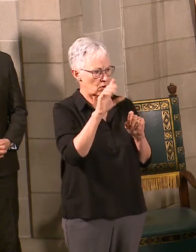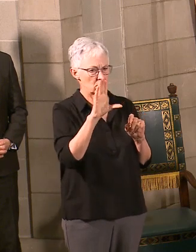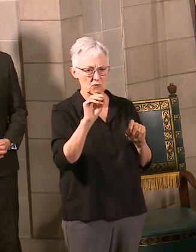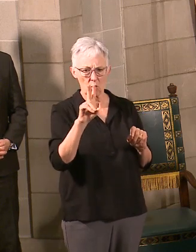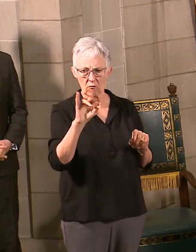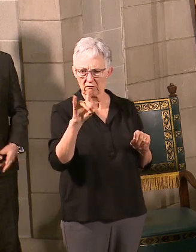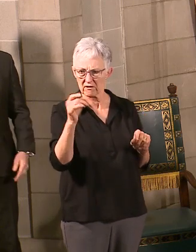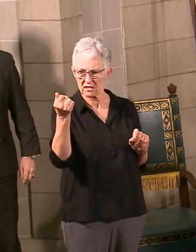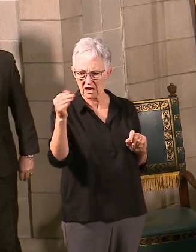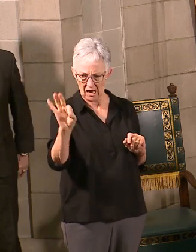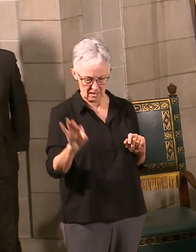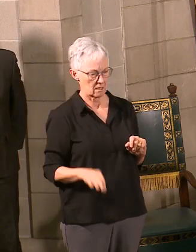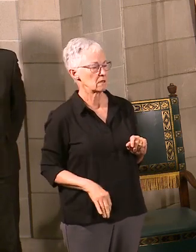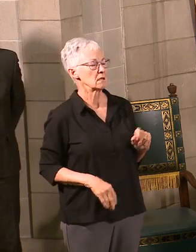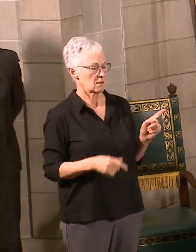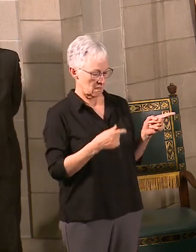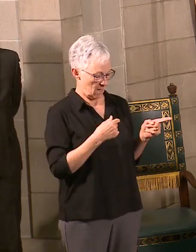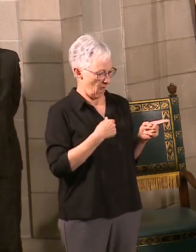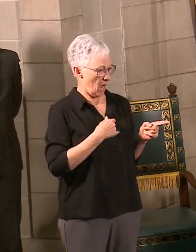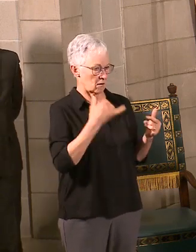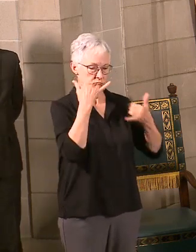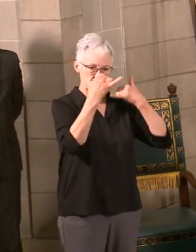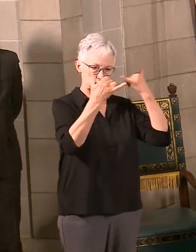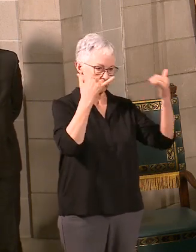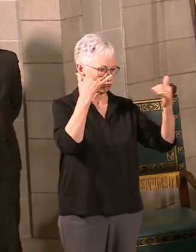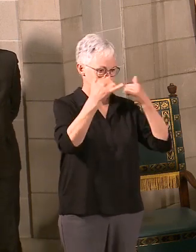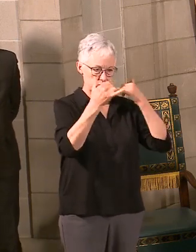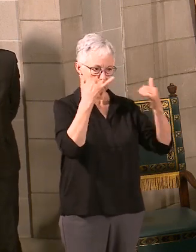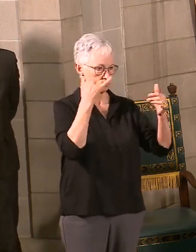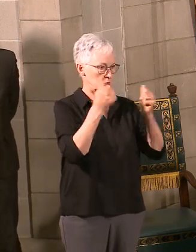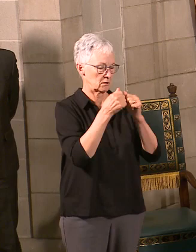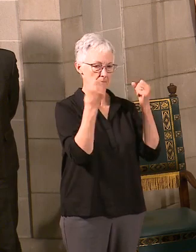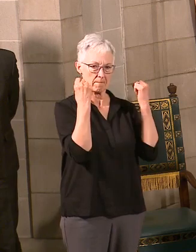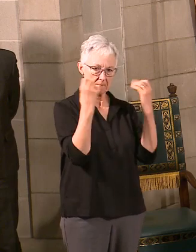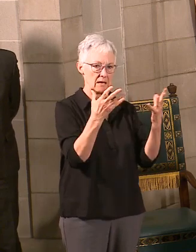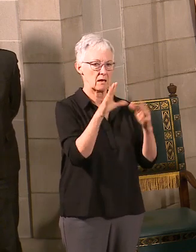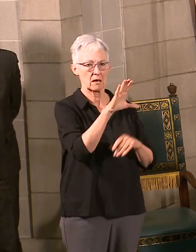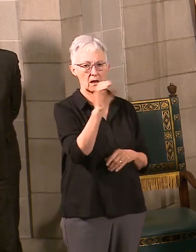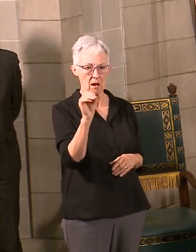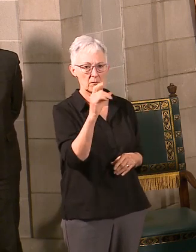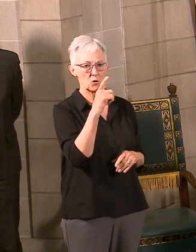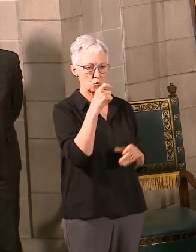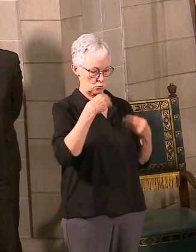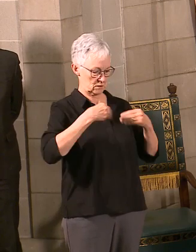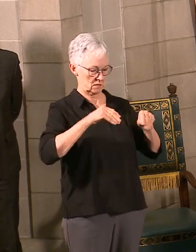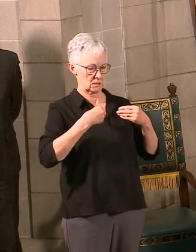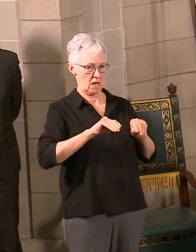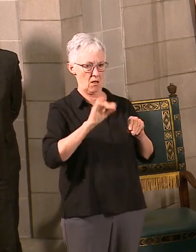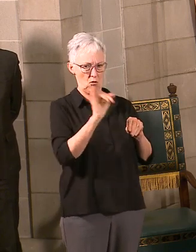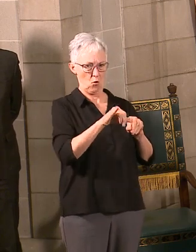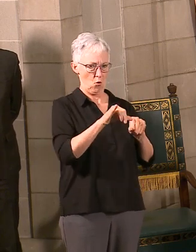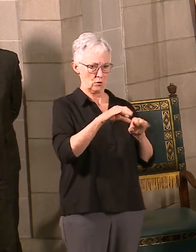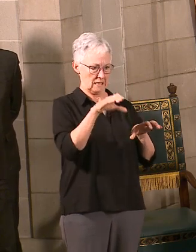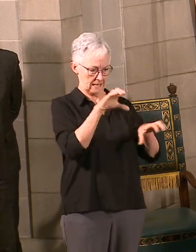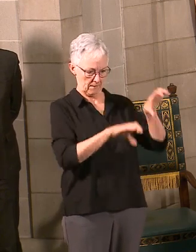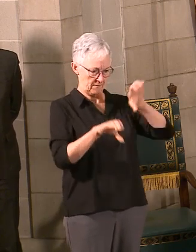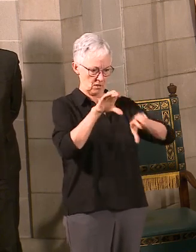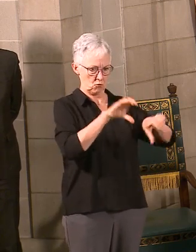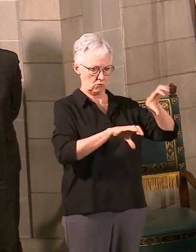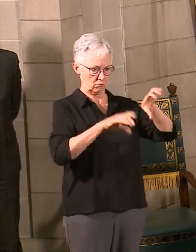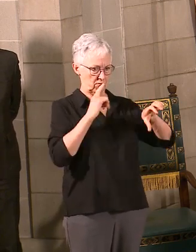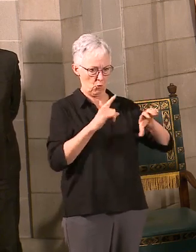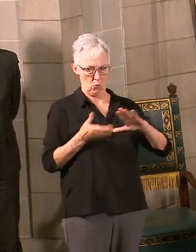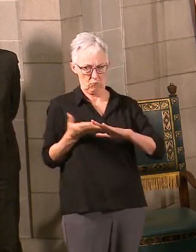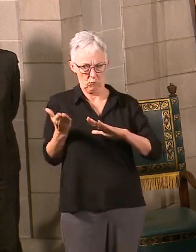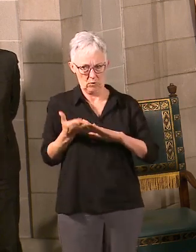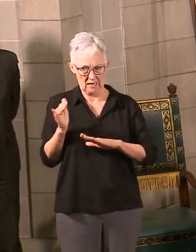the CEOs of the companies that sell, for example, the reagents, working on trying to get more of those into the state. That has been one of the